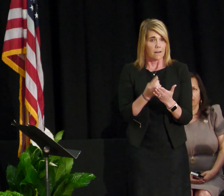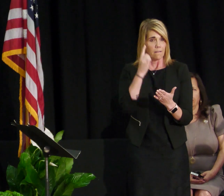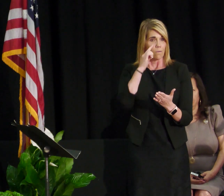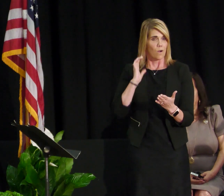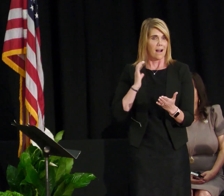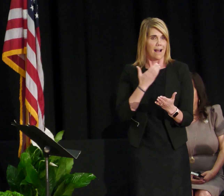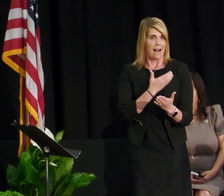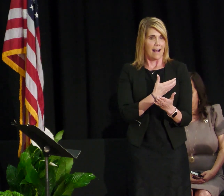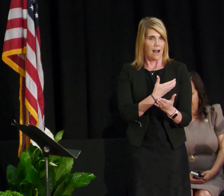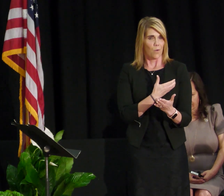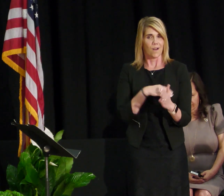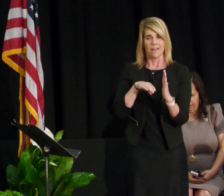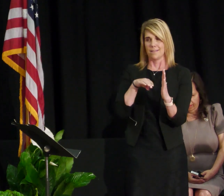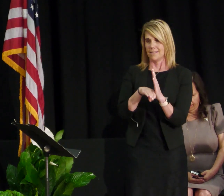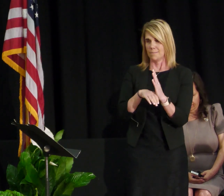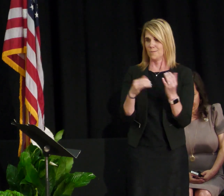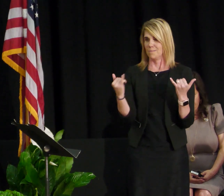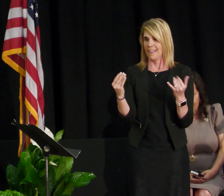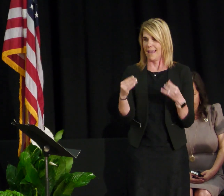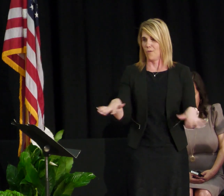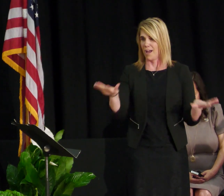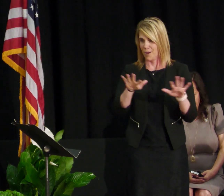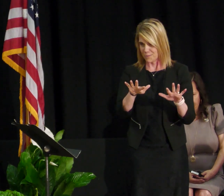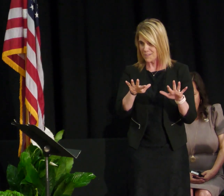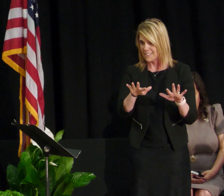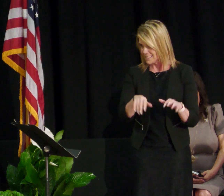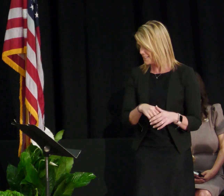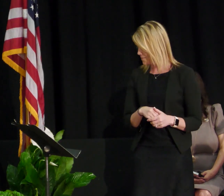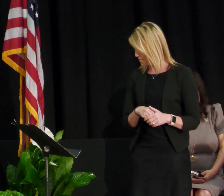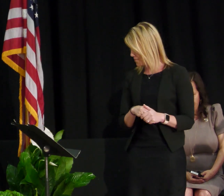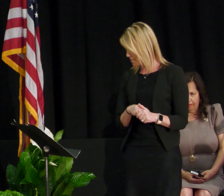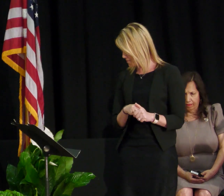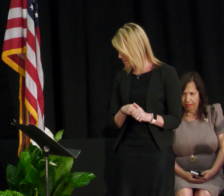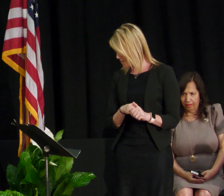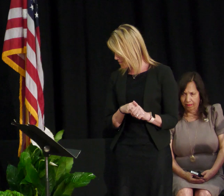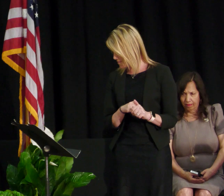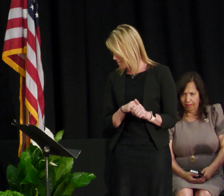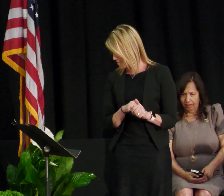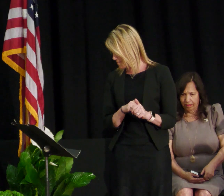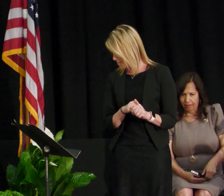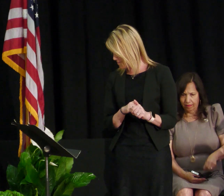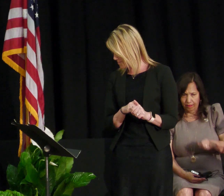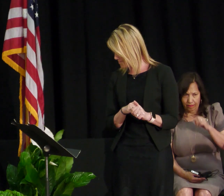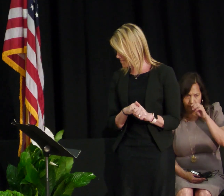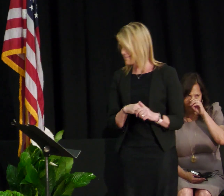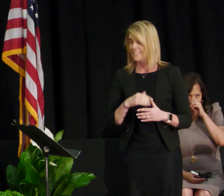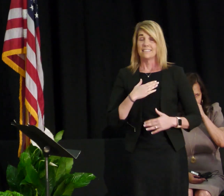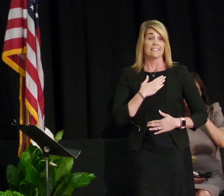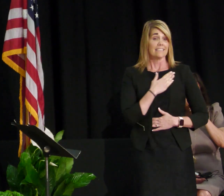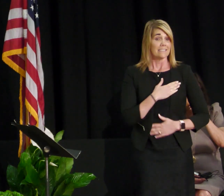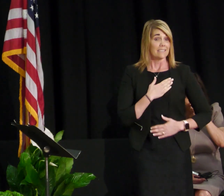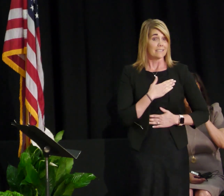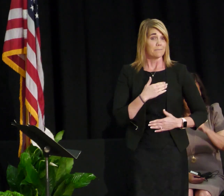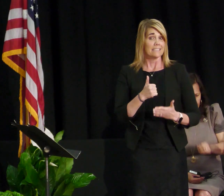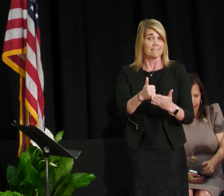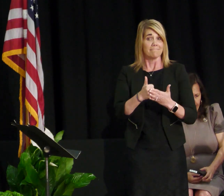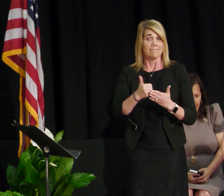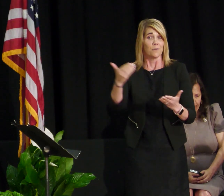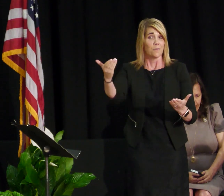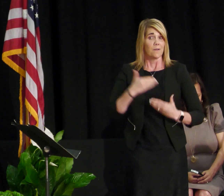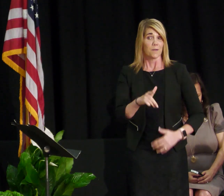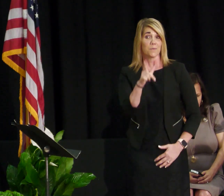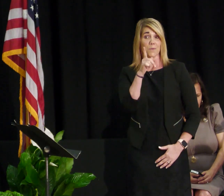She established and led our after school Bible club and helped start up the Bulldog Bark,